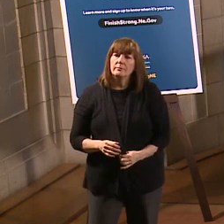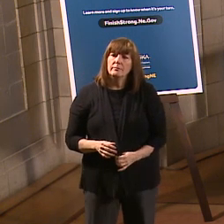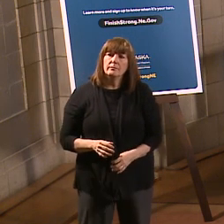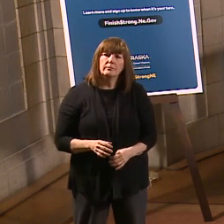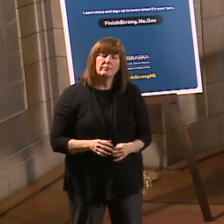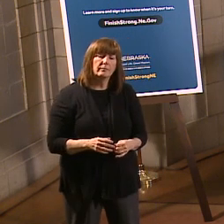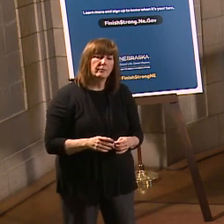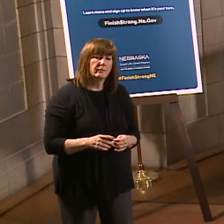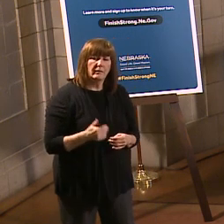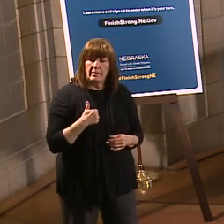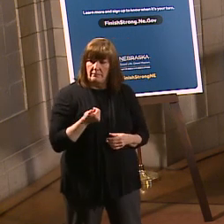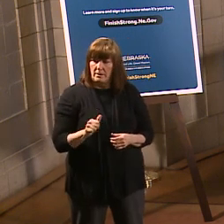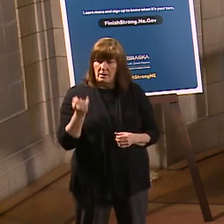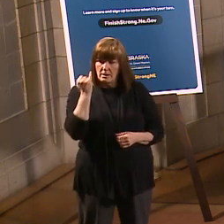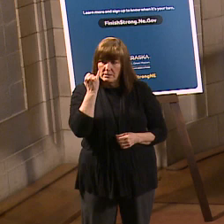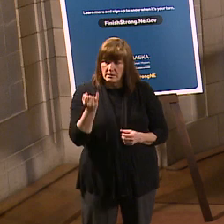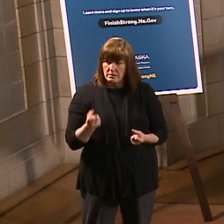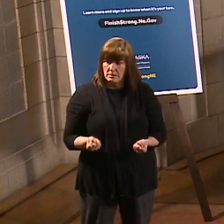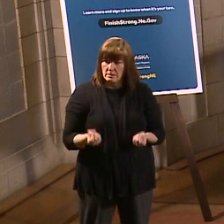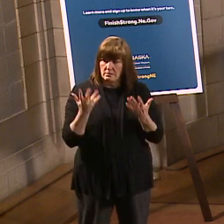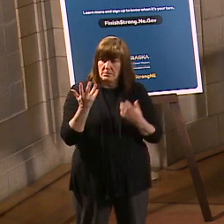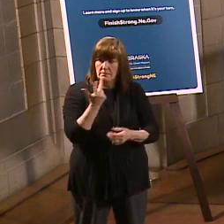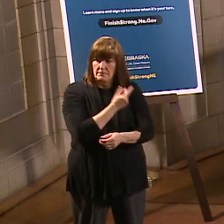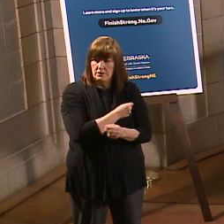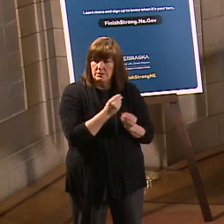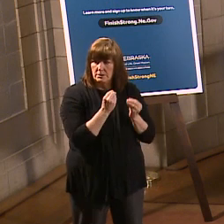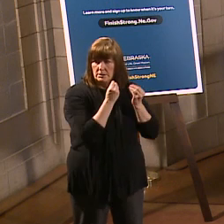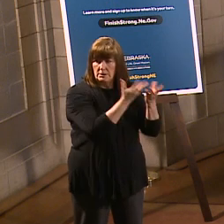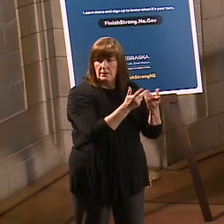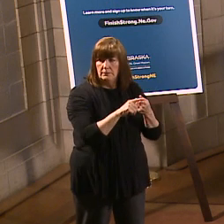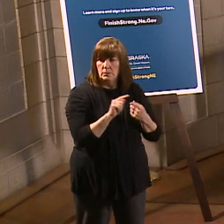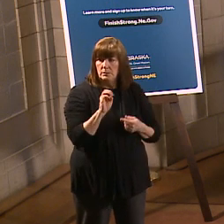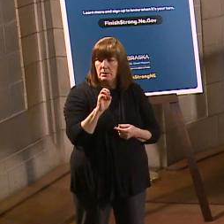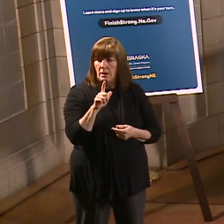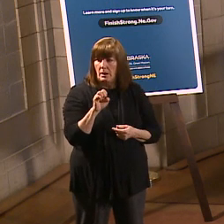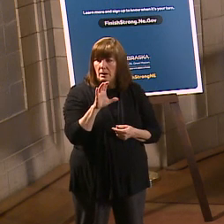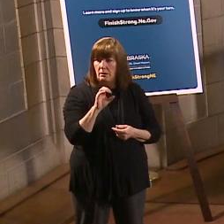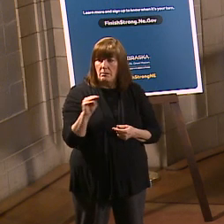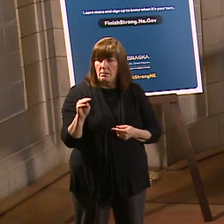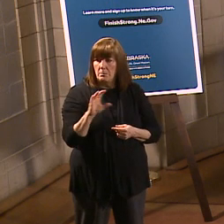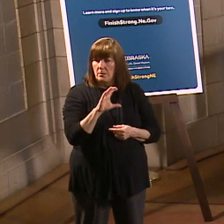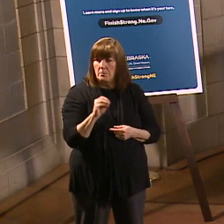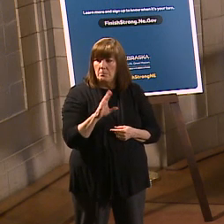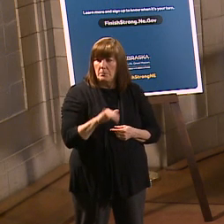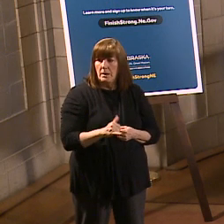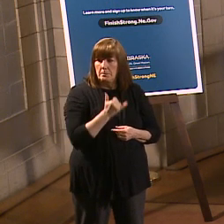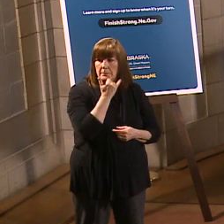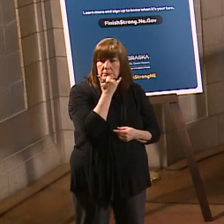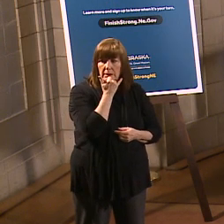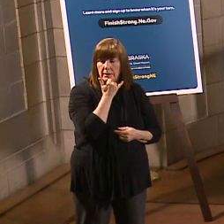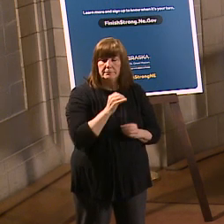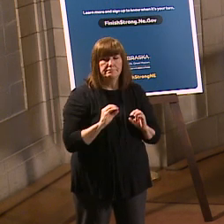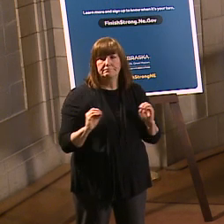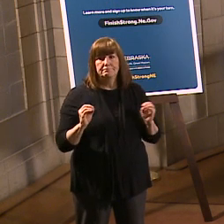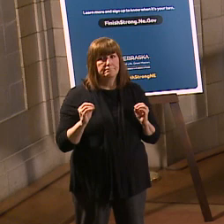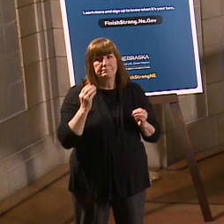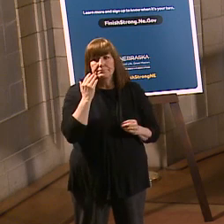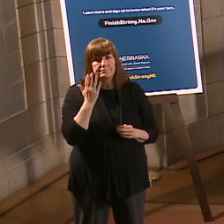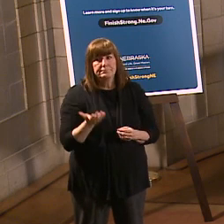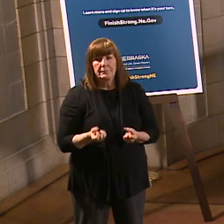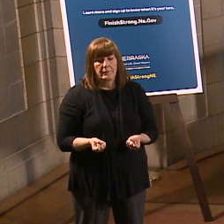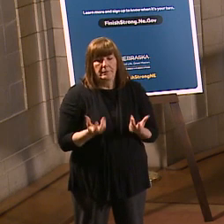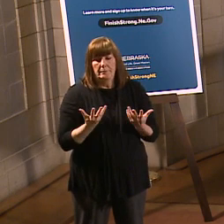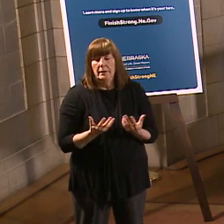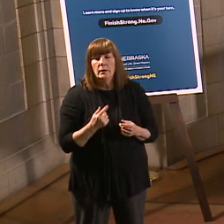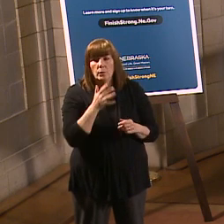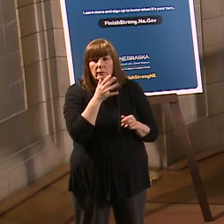vaccines were given out to the telecom companies? Do we have any idea how many vaccines were given out to the telecom companies? And we don't, at this point, have any indication what that is.